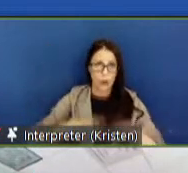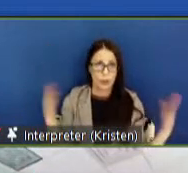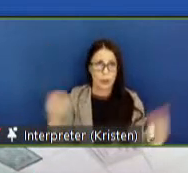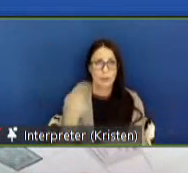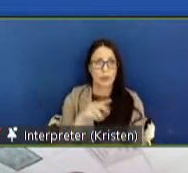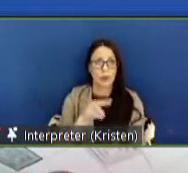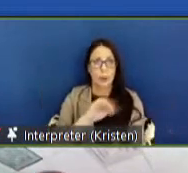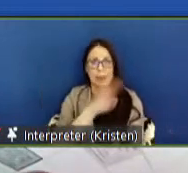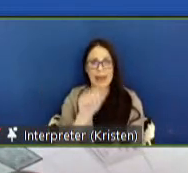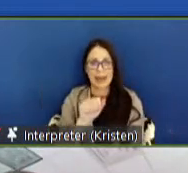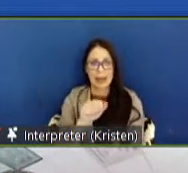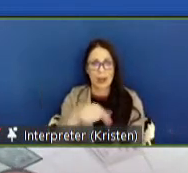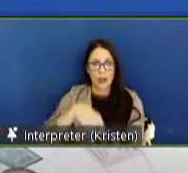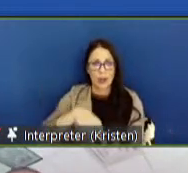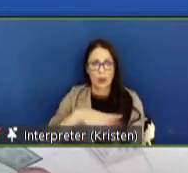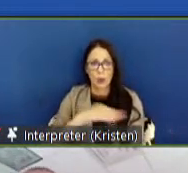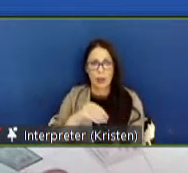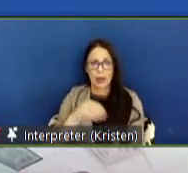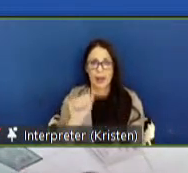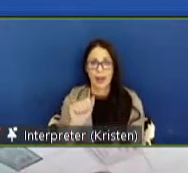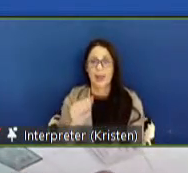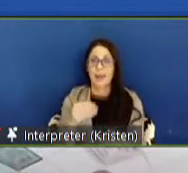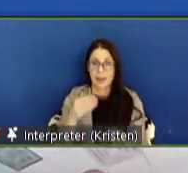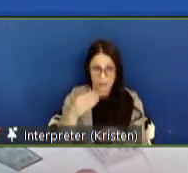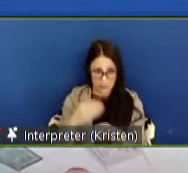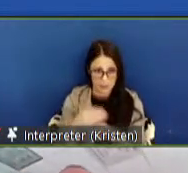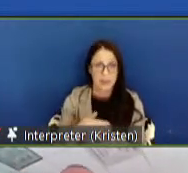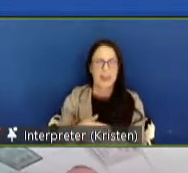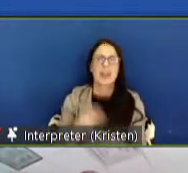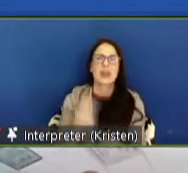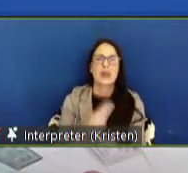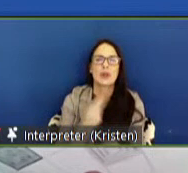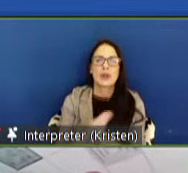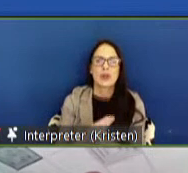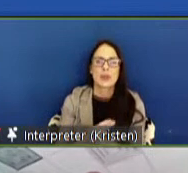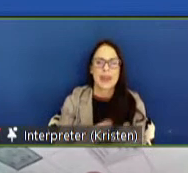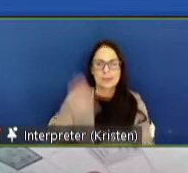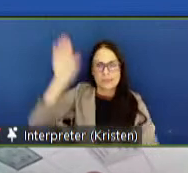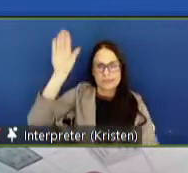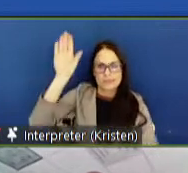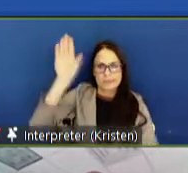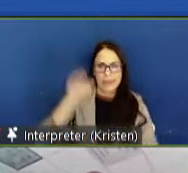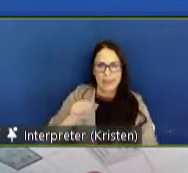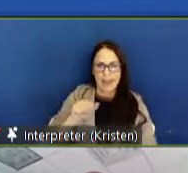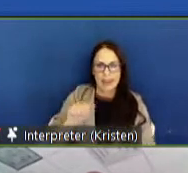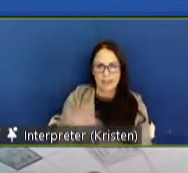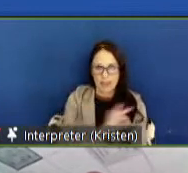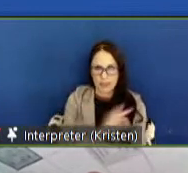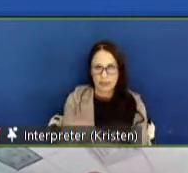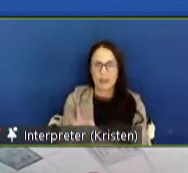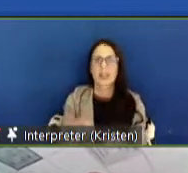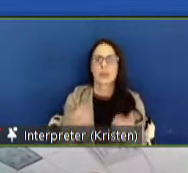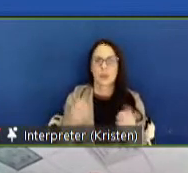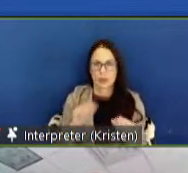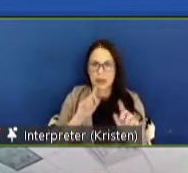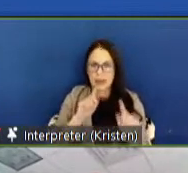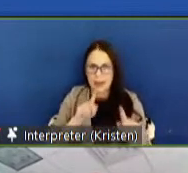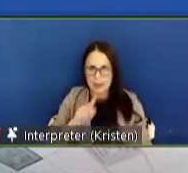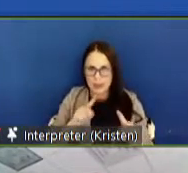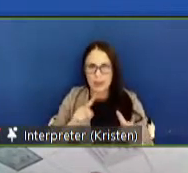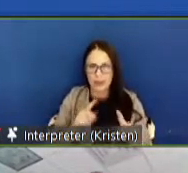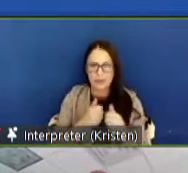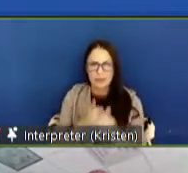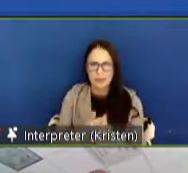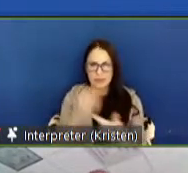Q&A portion of this afternoon's meeting. We'll use the raise hand function. You can raise your hand and we'll get to you in the order that those